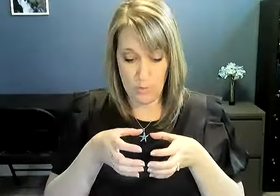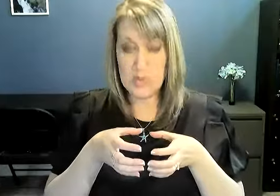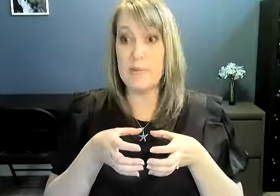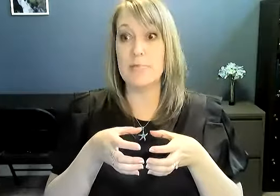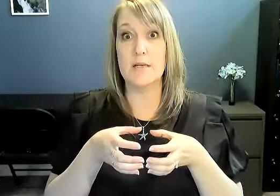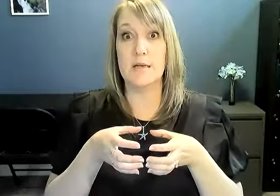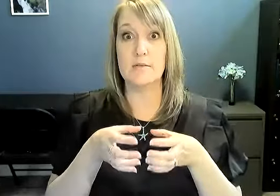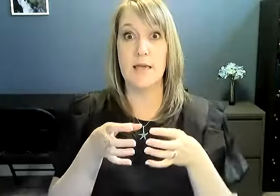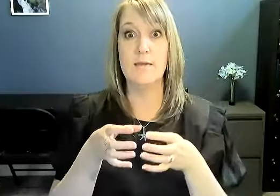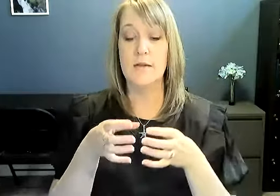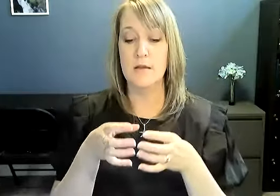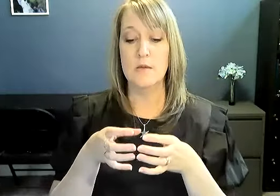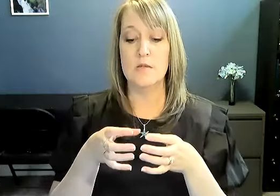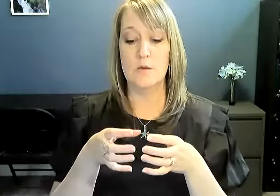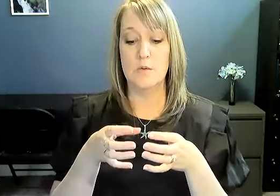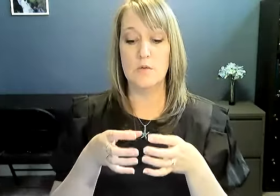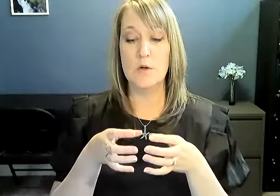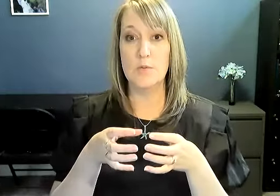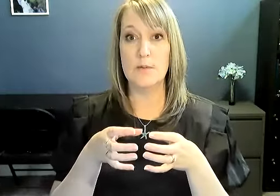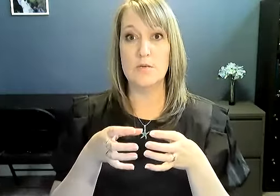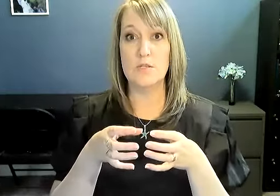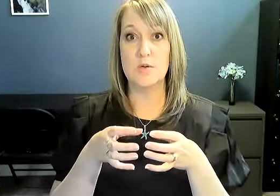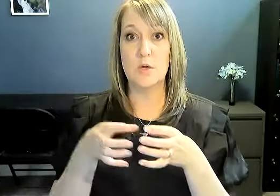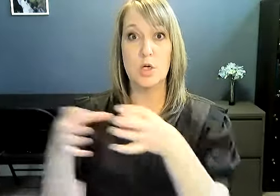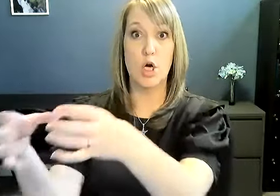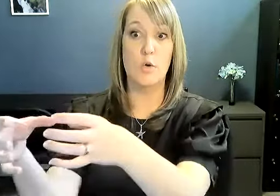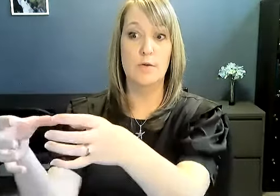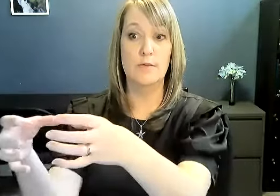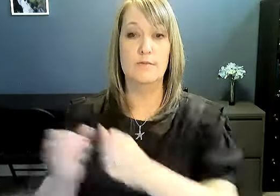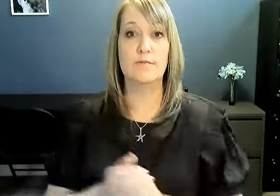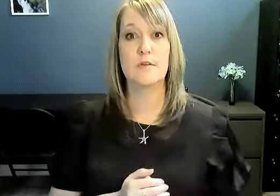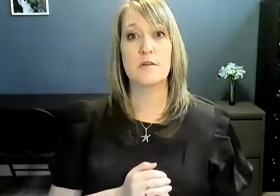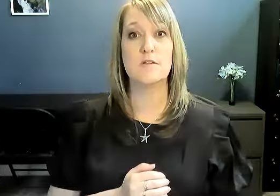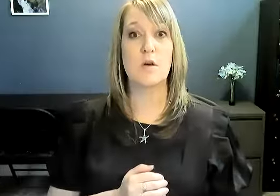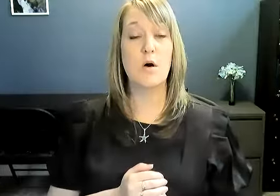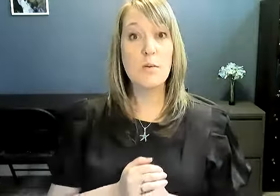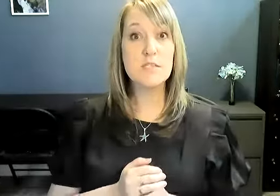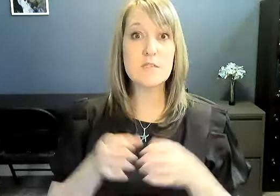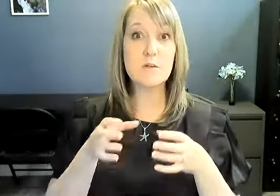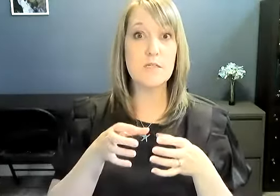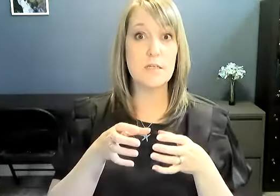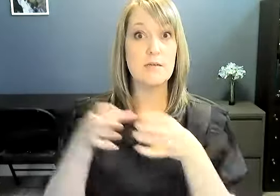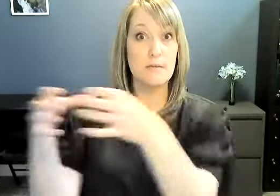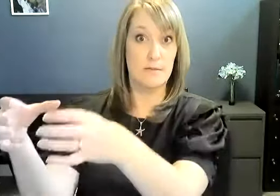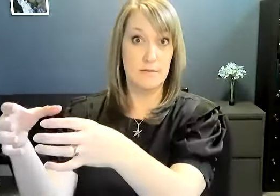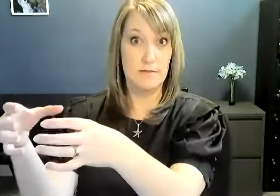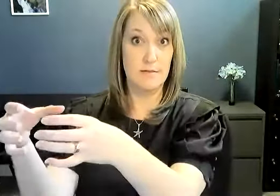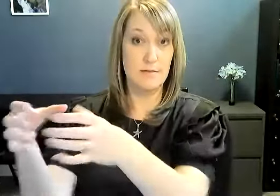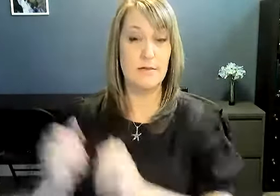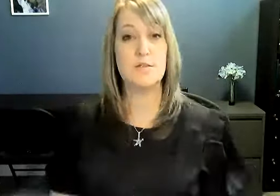bunch of people in there, okay? So the group is going to go. So a whole bunch of us are going to the